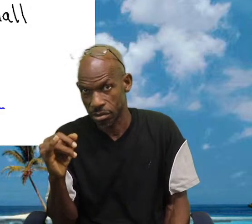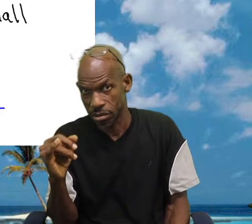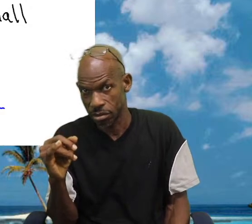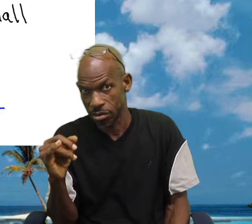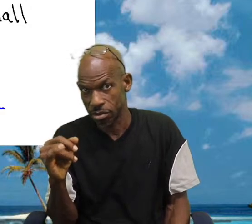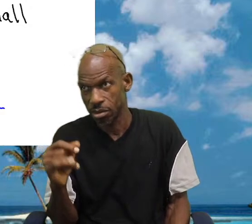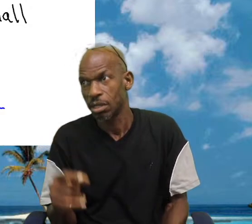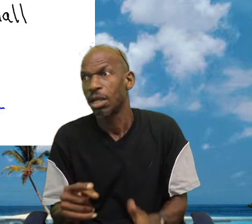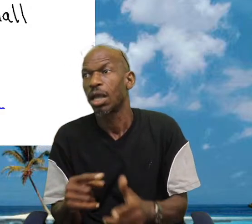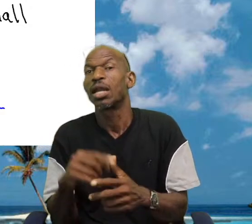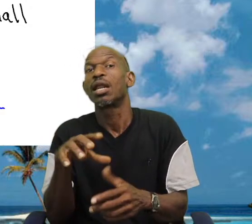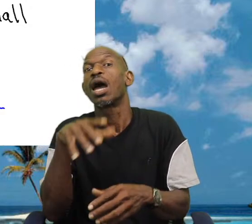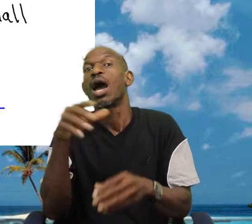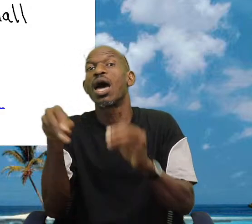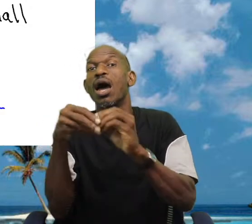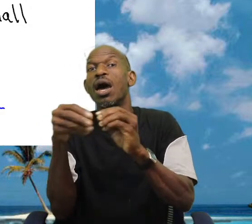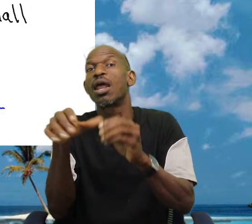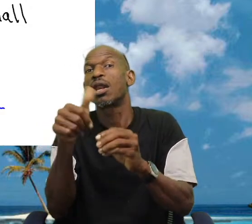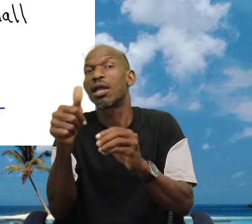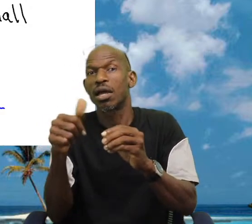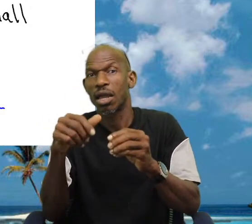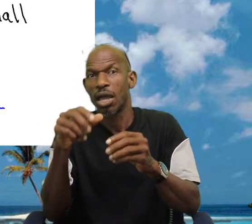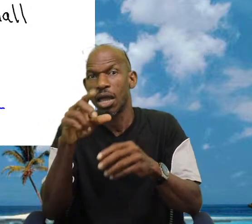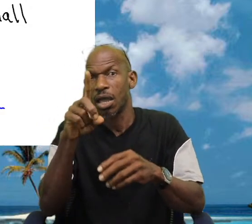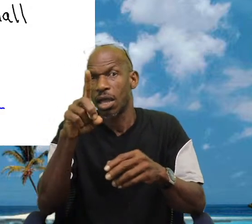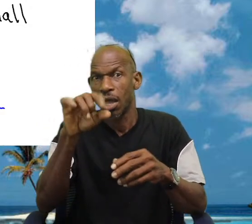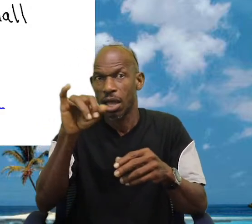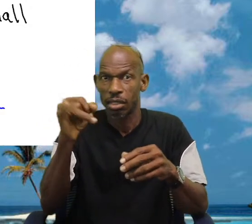then I put another adjective.